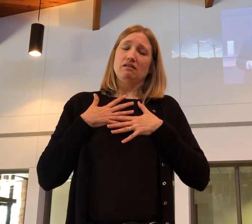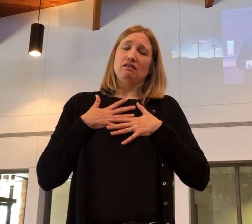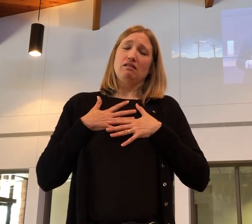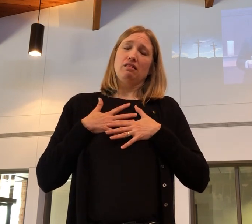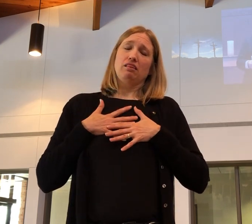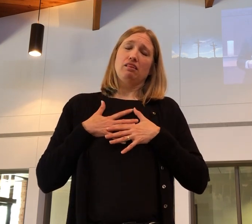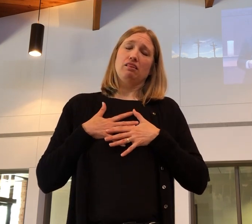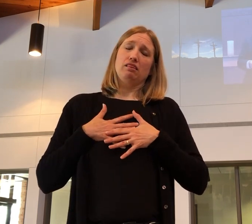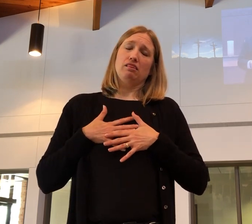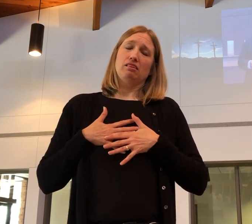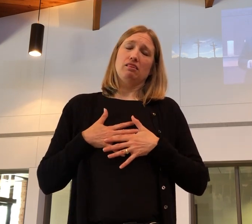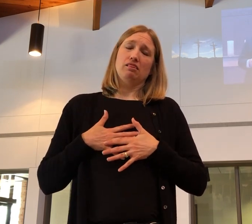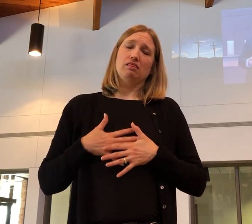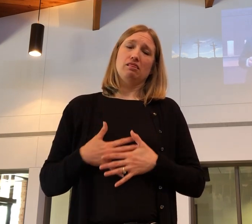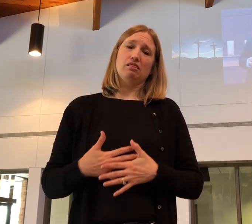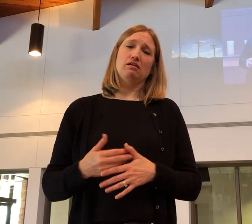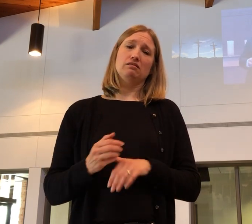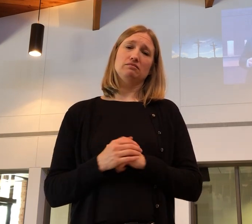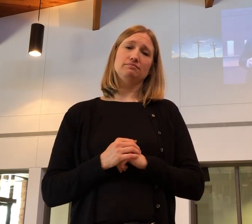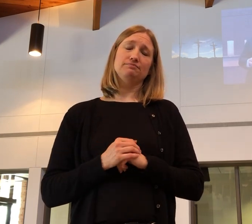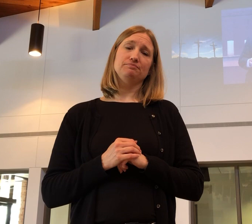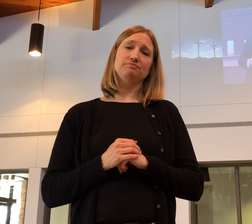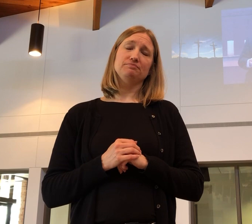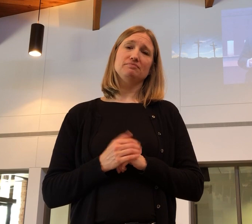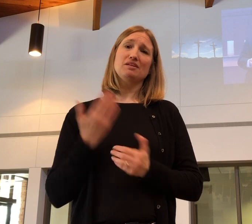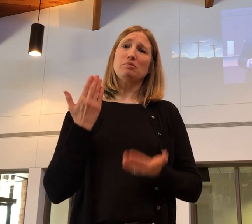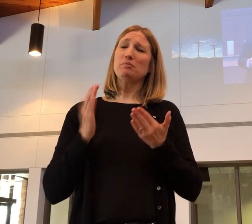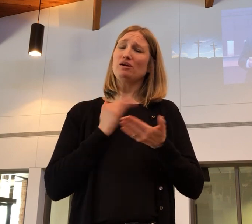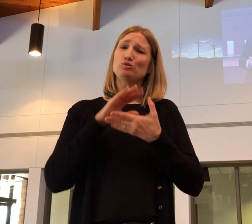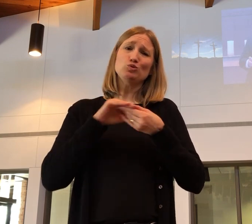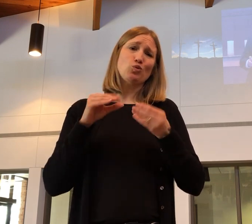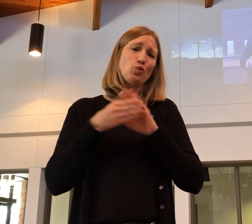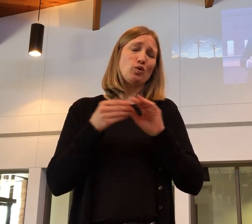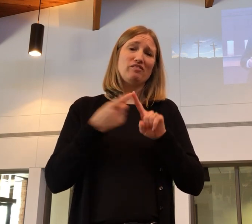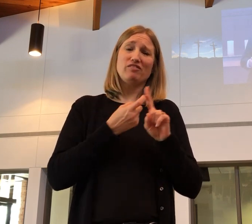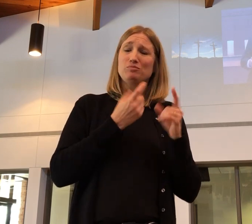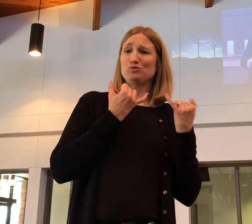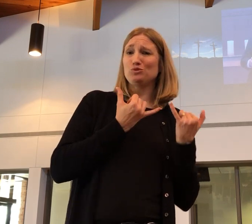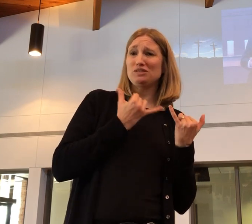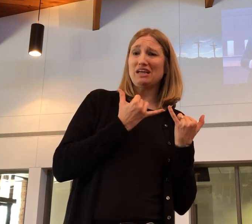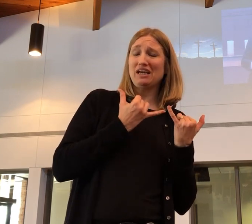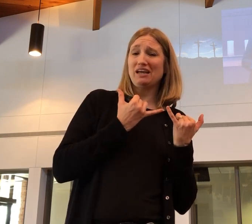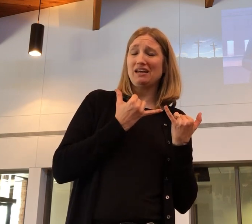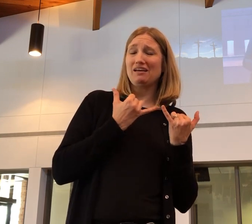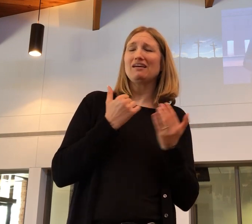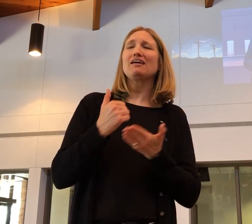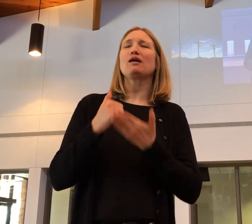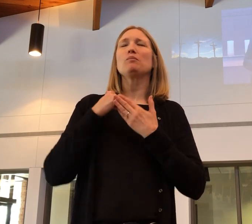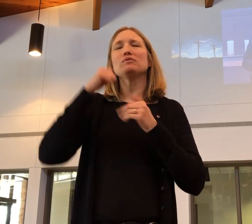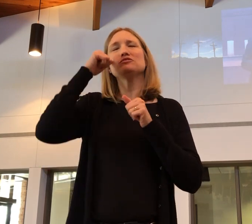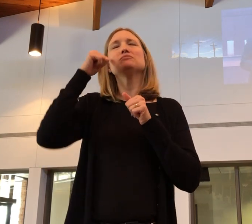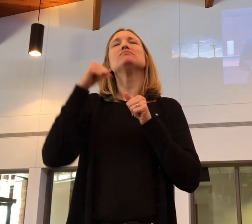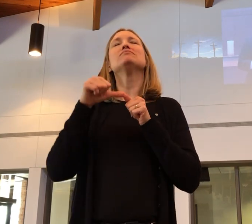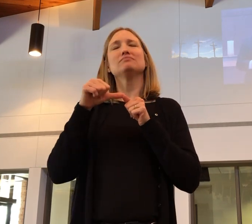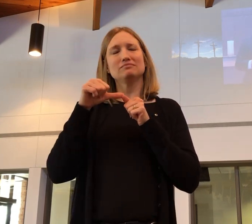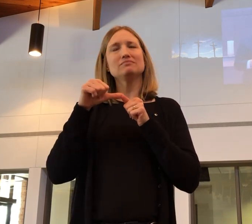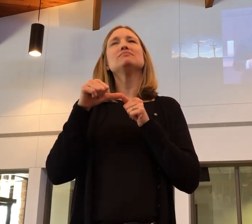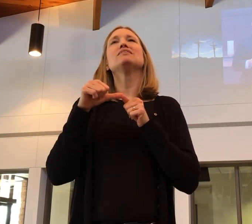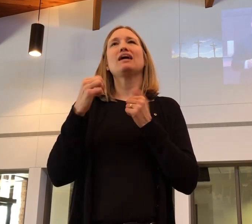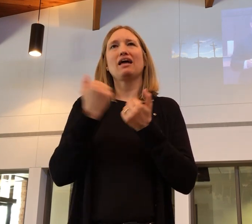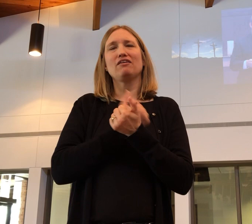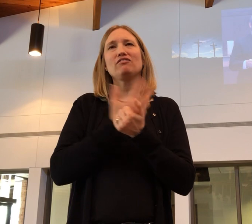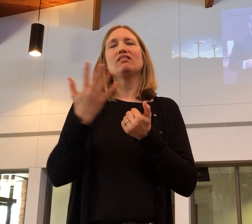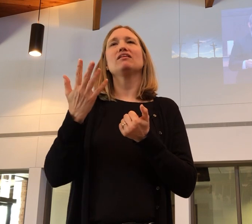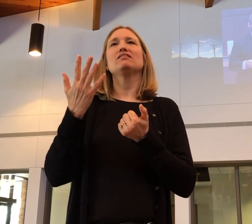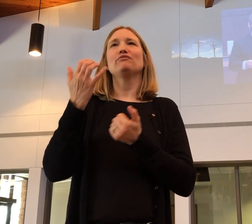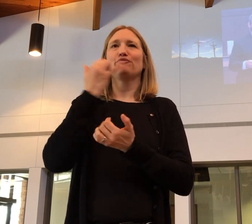And maybe our stories from today is just another reminder of all that has gone